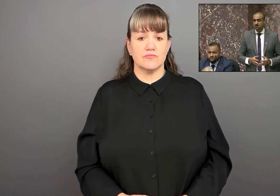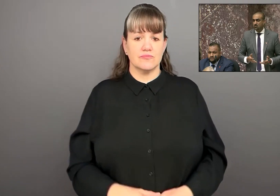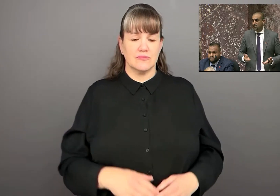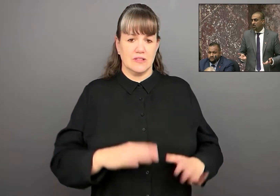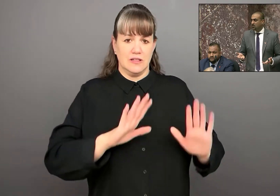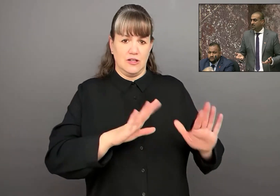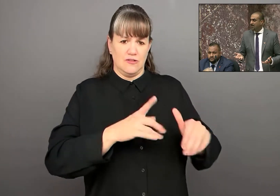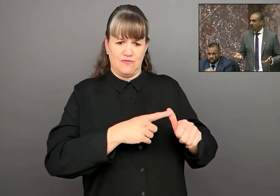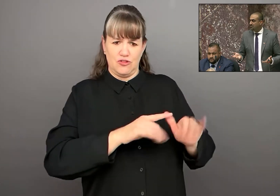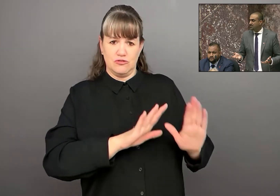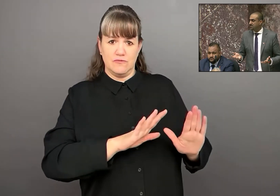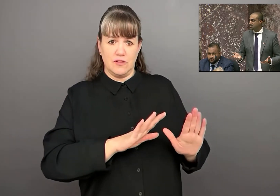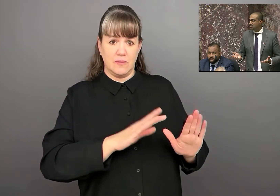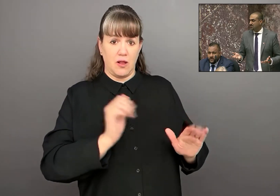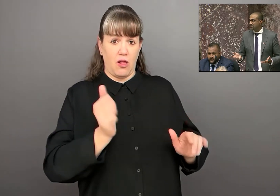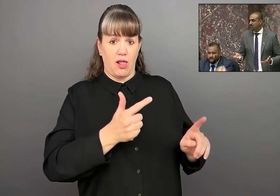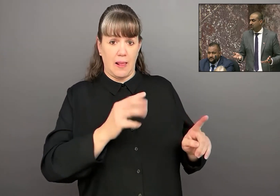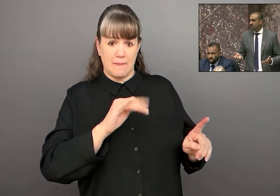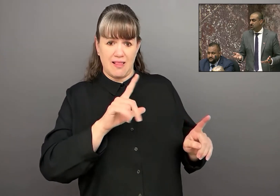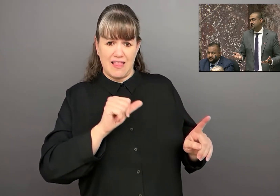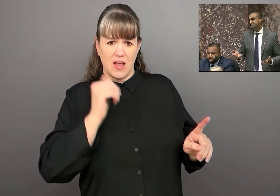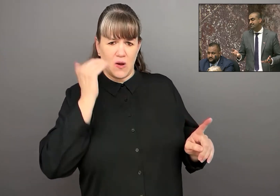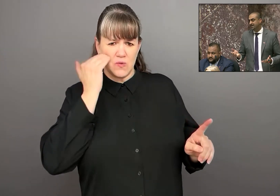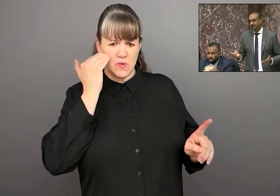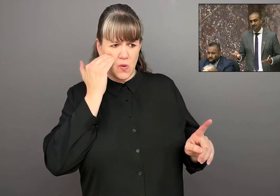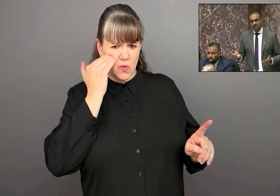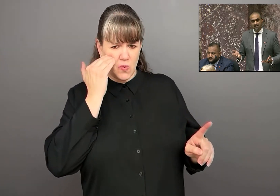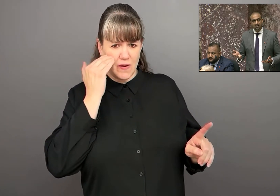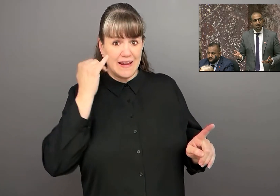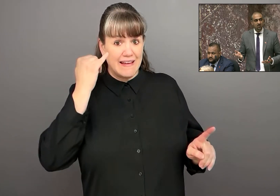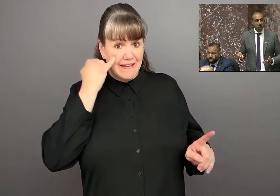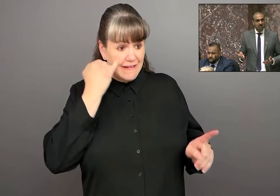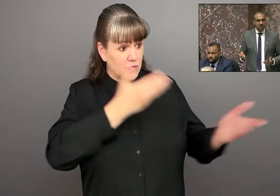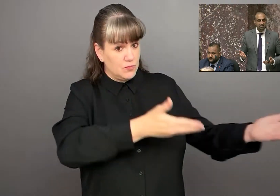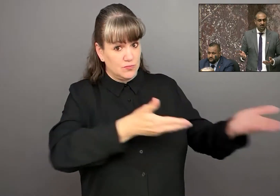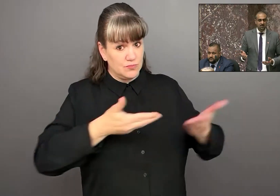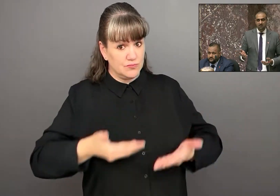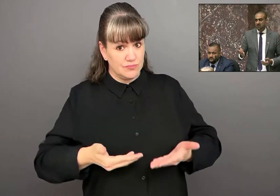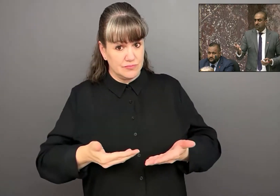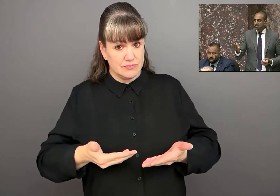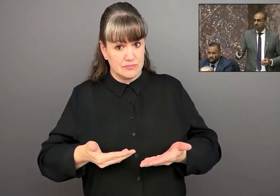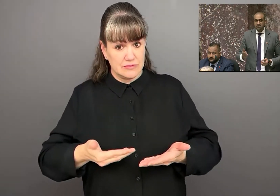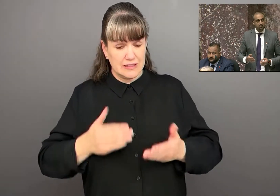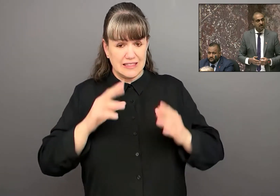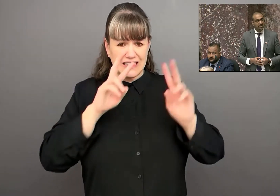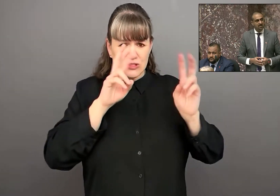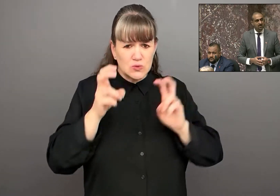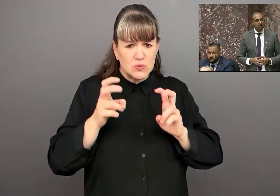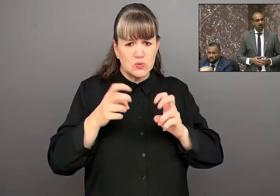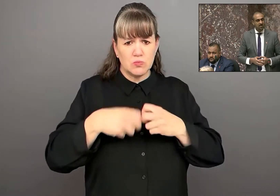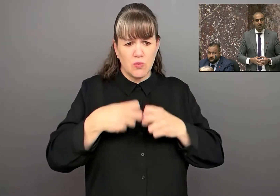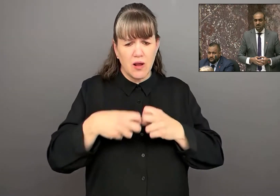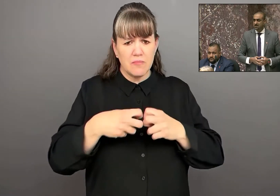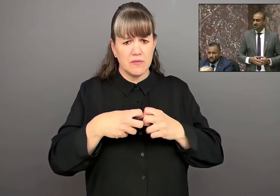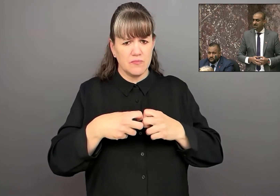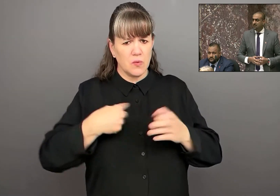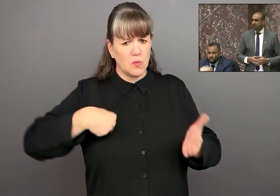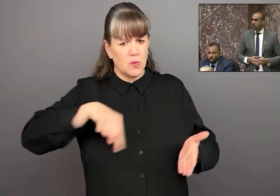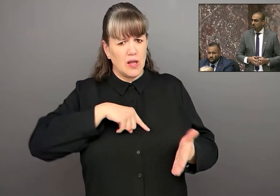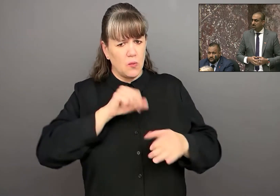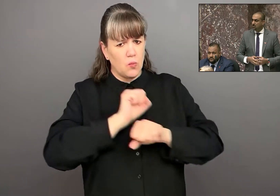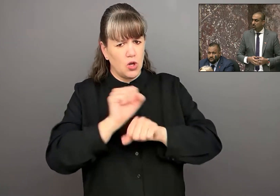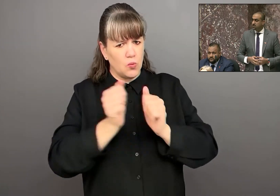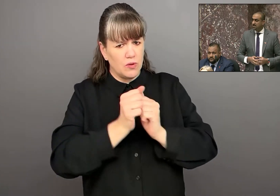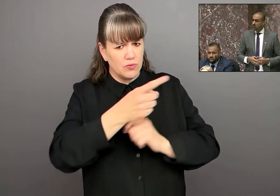issues, we work with all members to try to solve the issues. You know, and the members complaining about emails, the